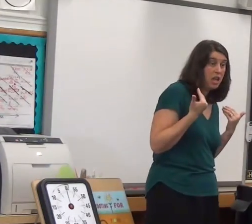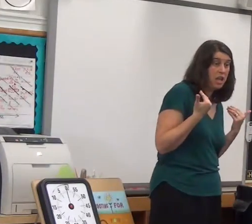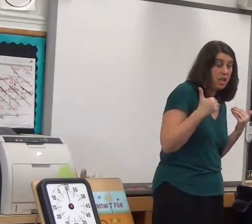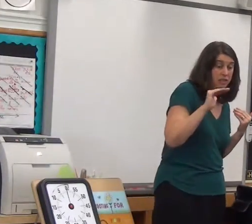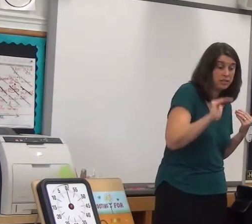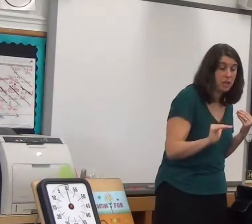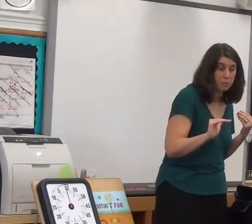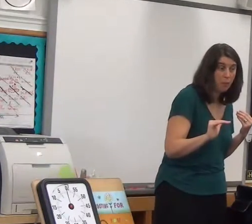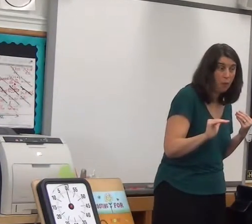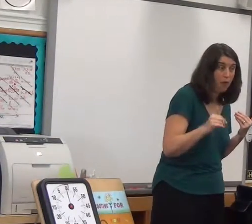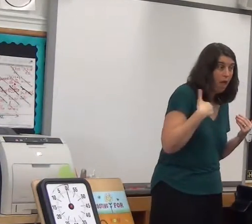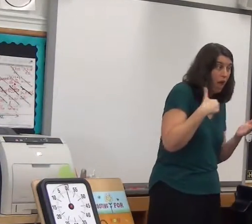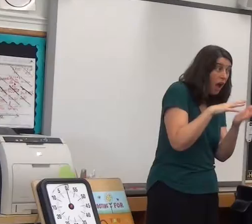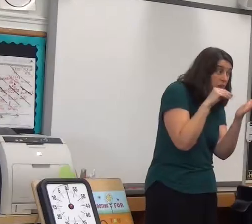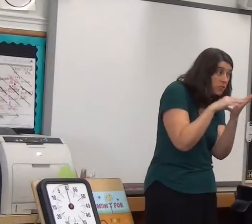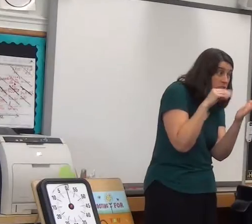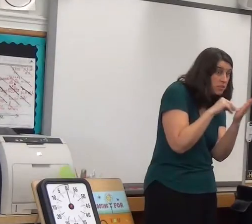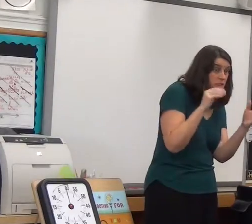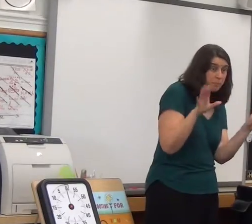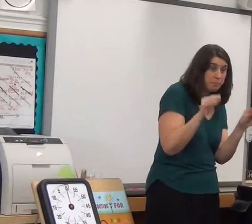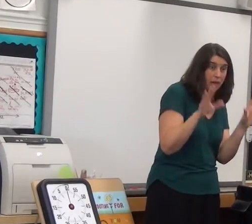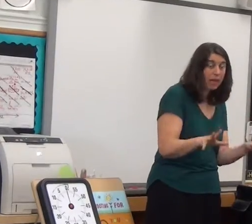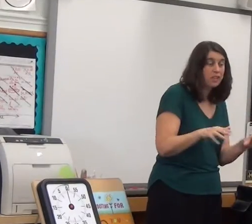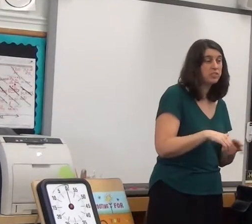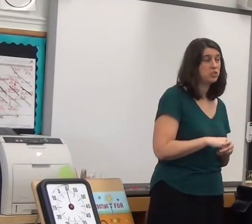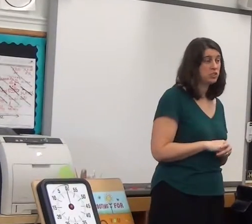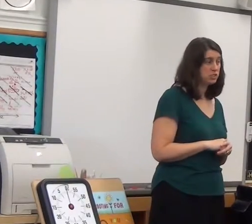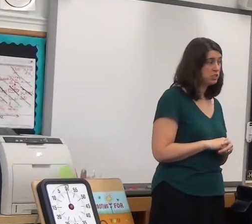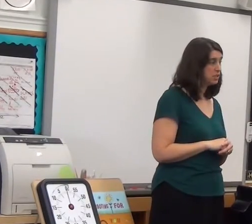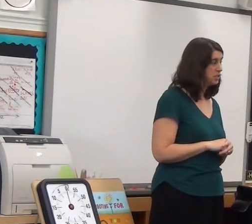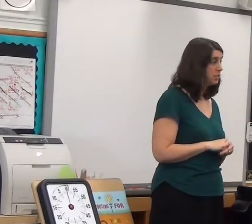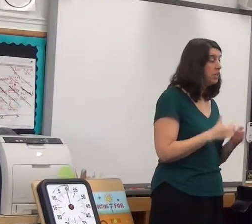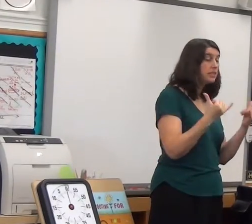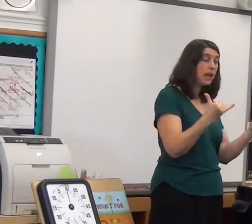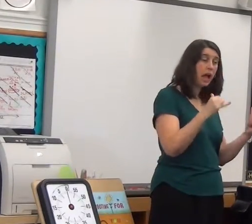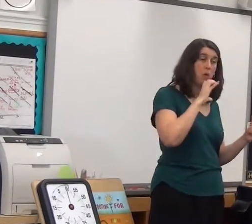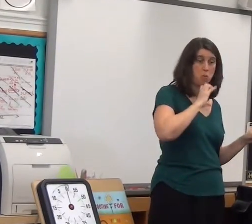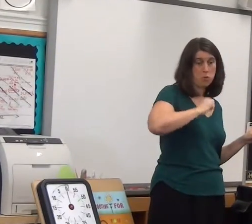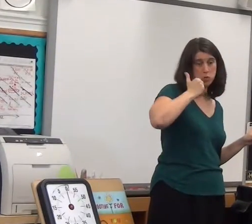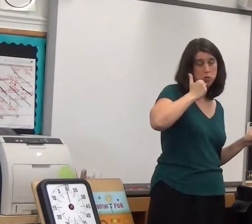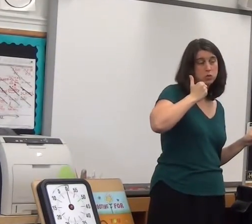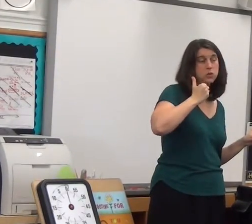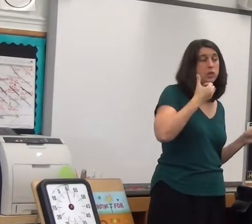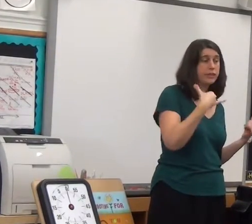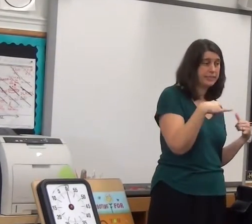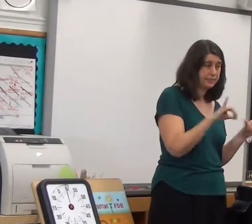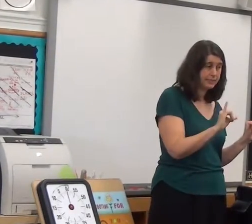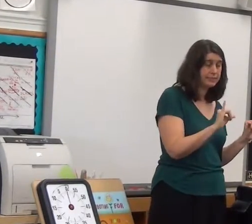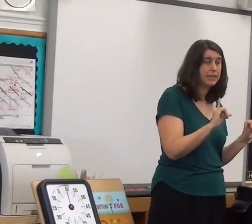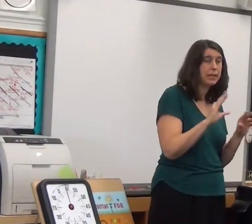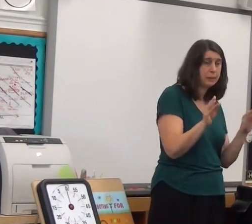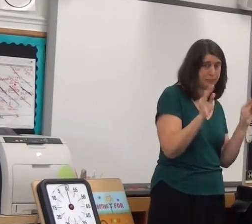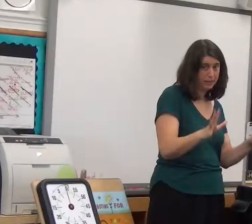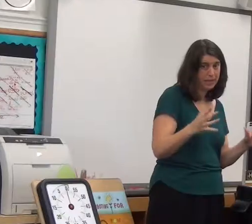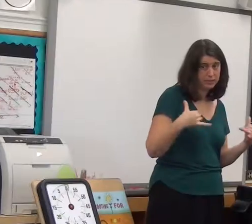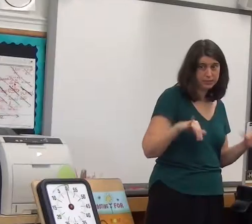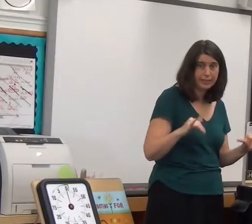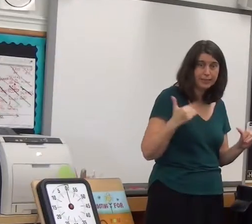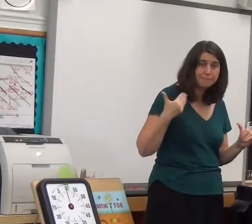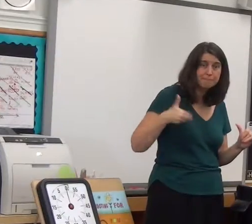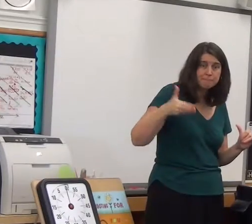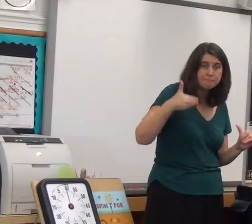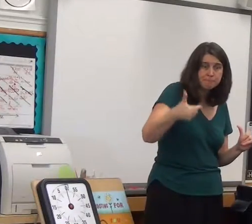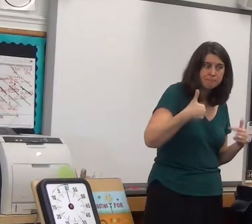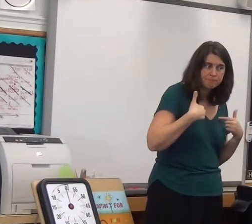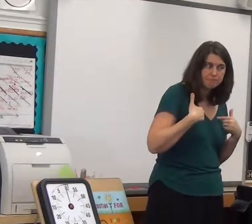that's when I started learning how to do all of my magic tricks. Now that I'm older, I'm still doing magic shows,